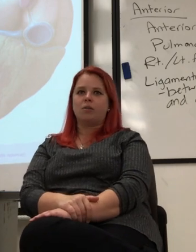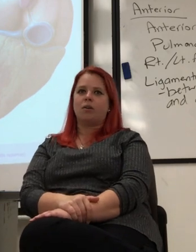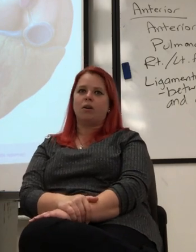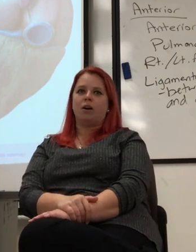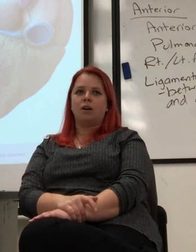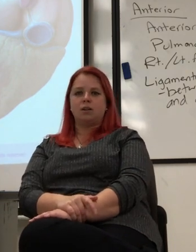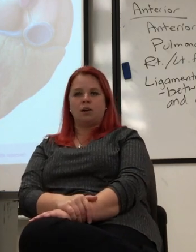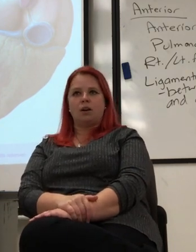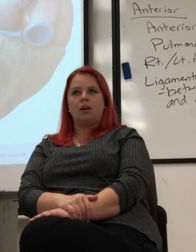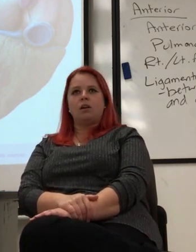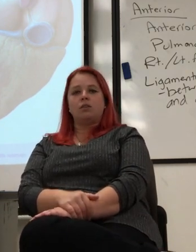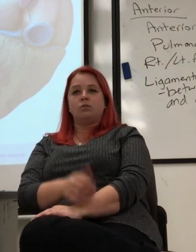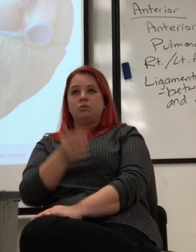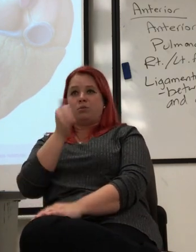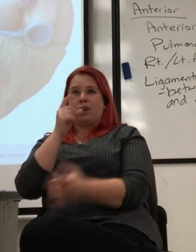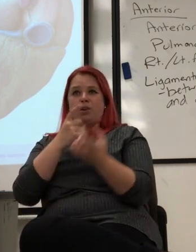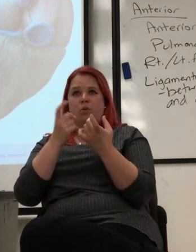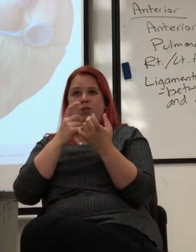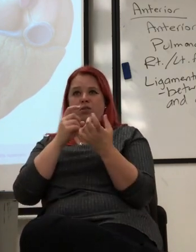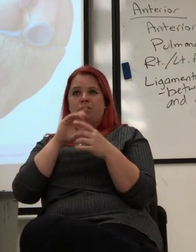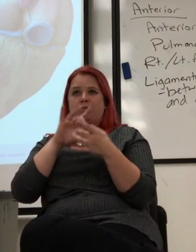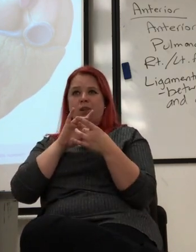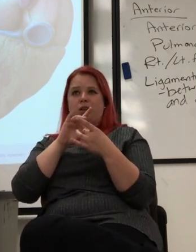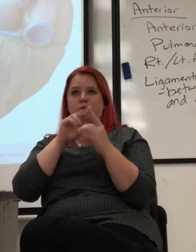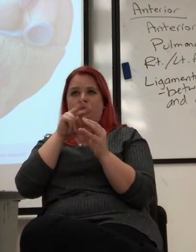Those are the views of the heart. Any questions?